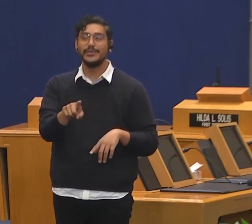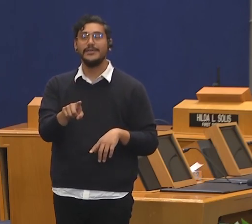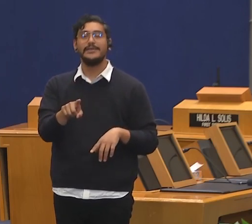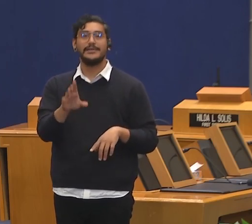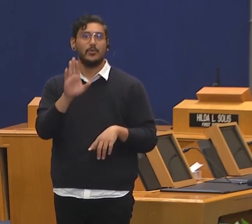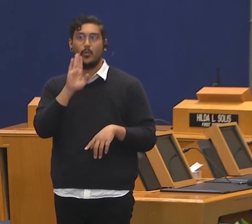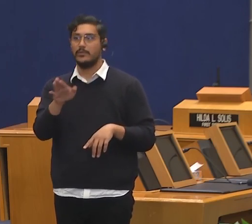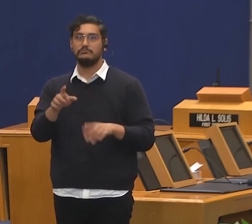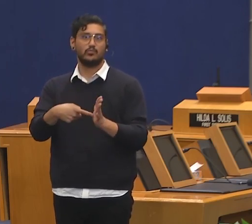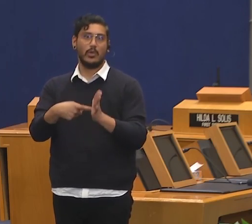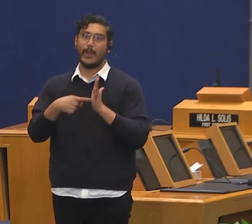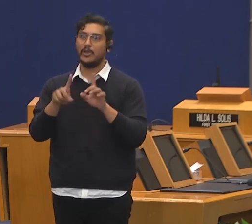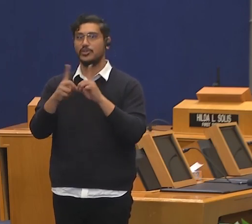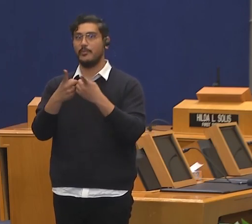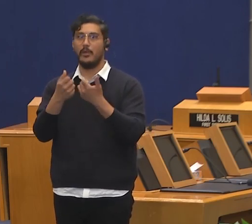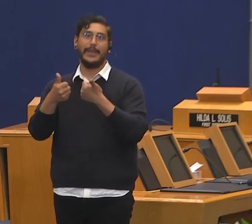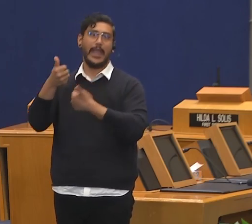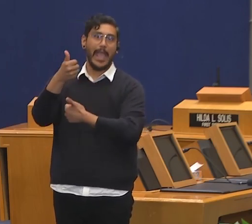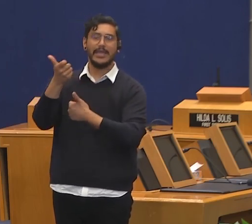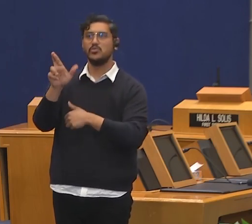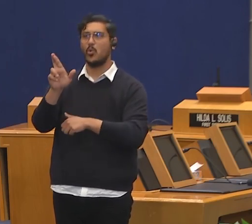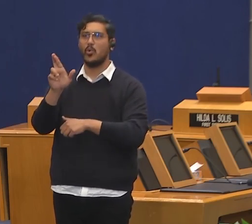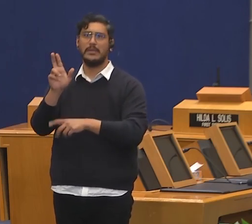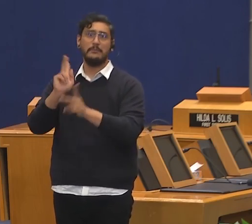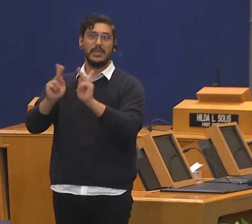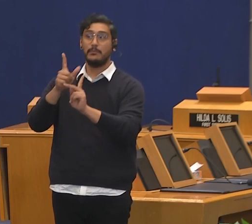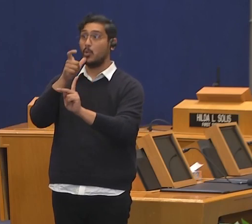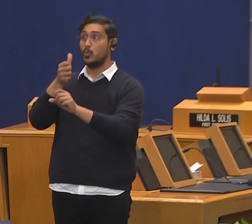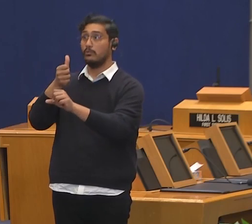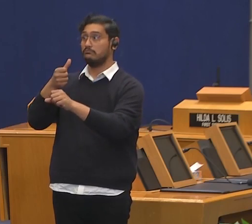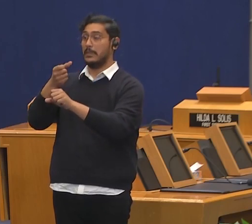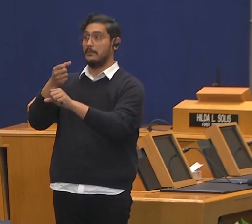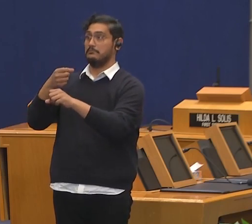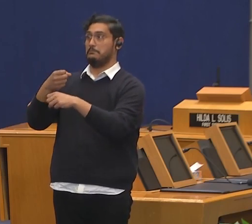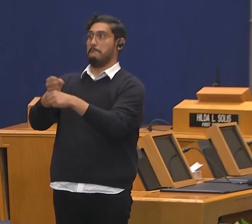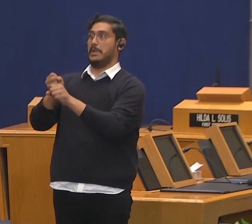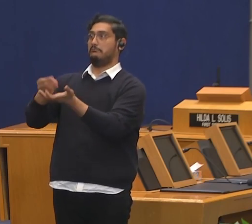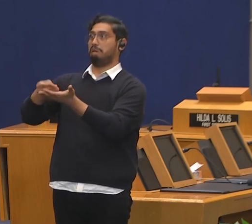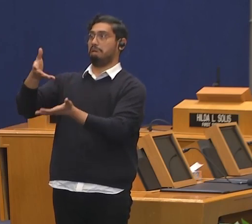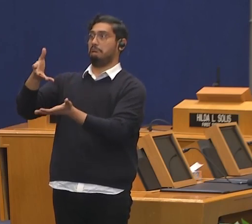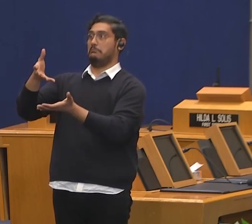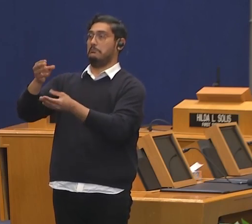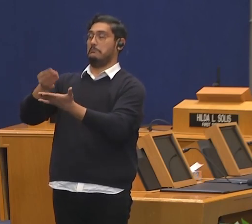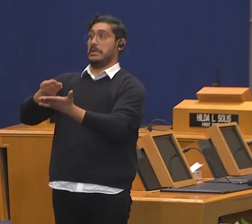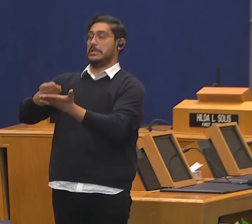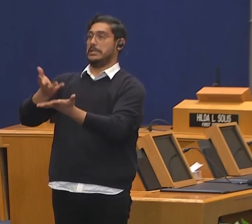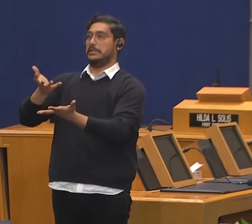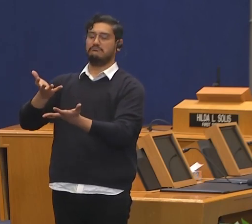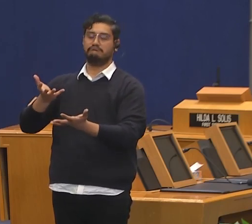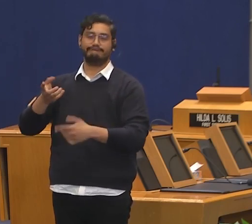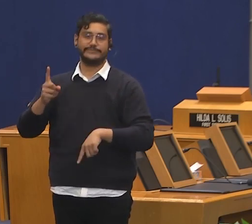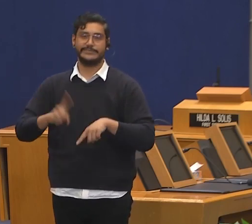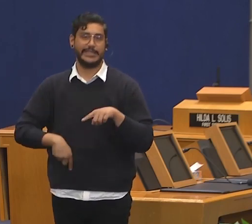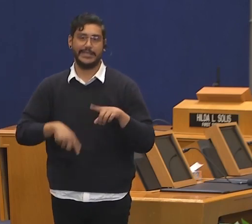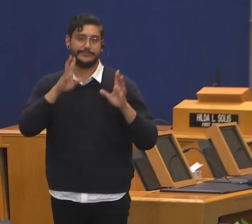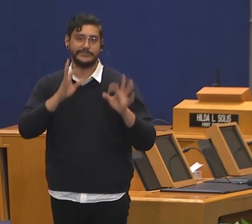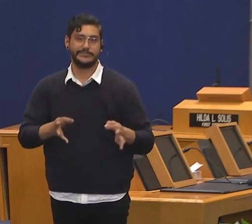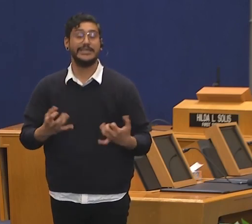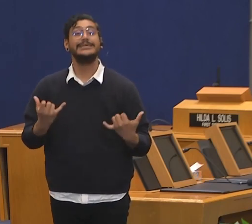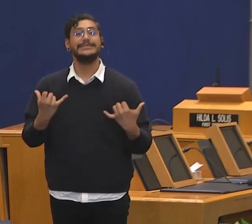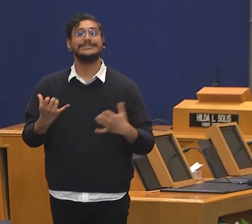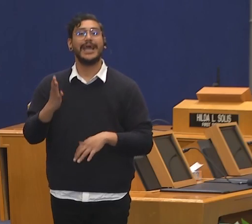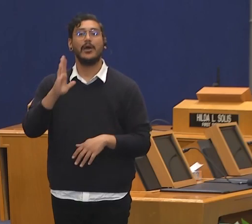heads or even people making X amount of dollars to take a pay cut, I think it's premature and pretty irresponsible, quite frankly. So with that, now we will